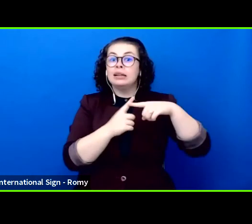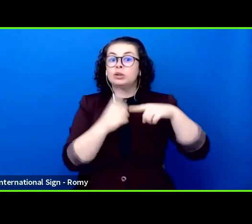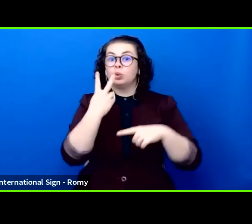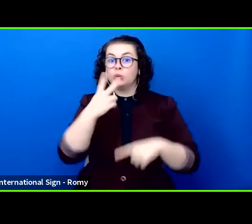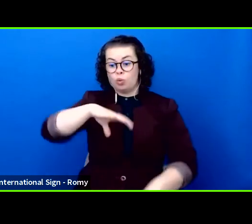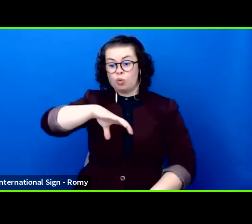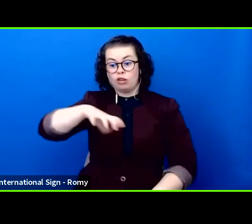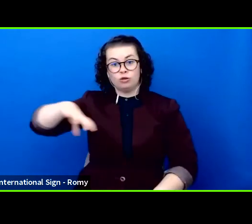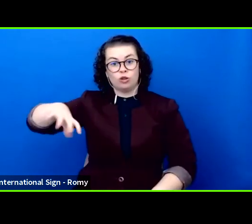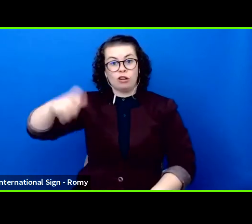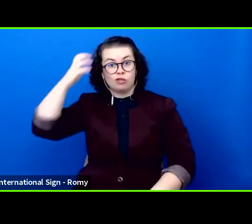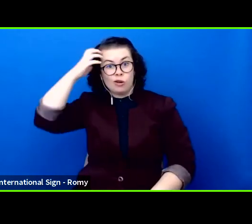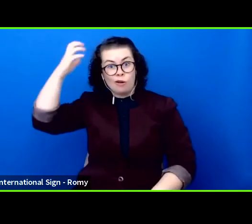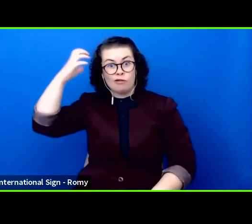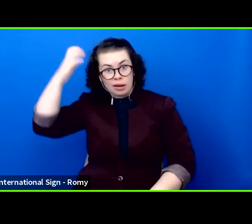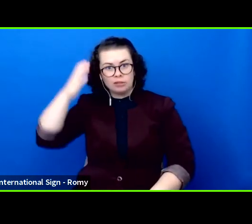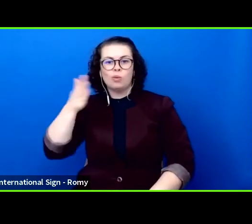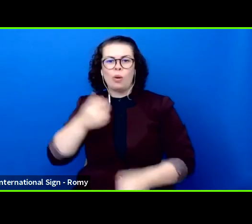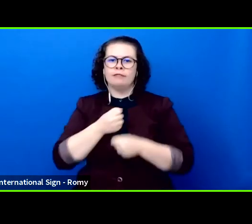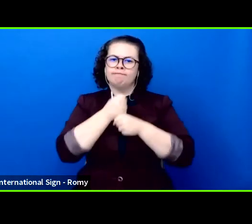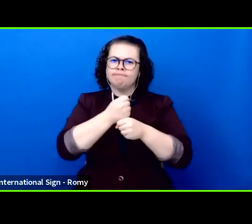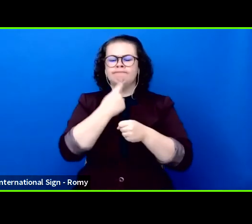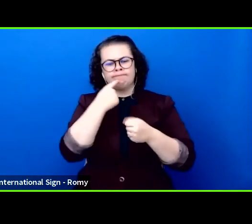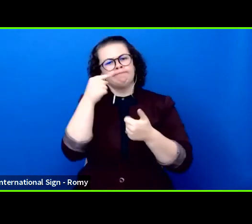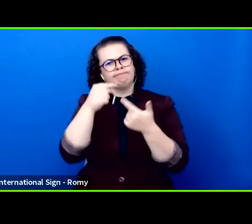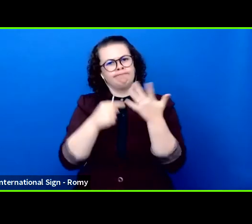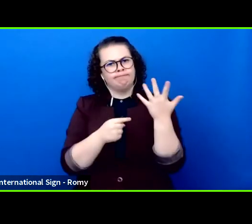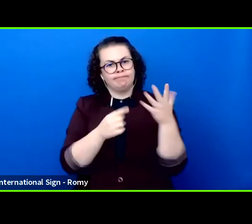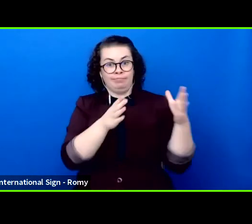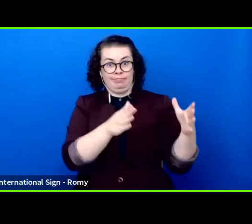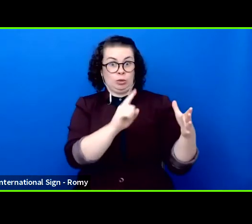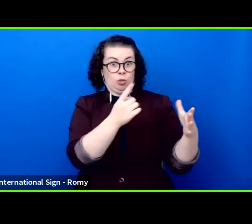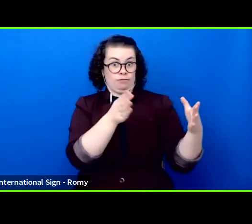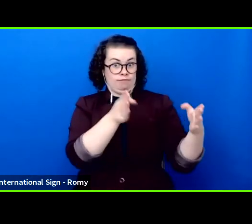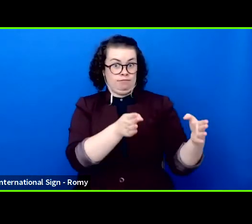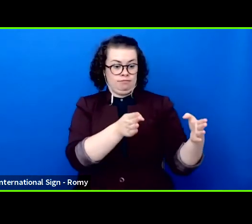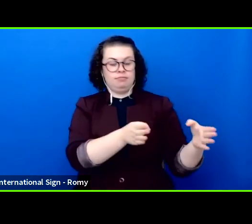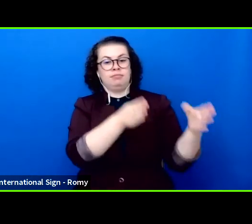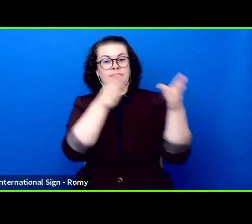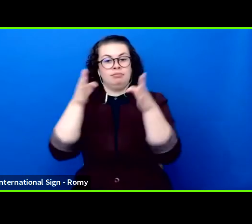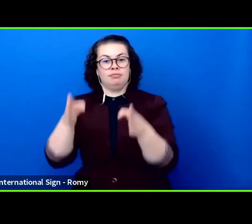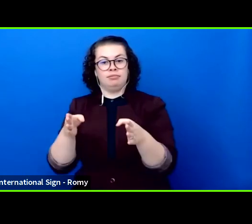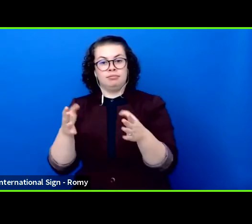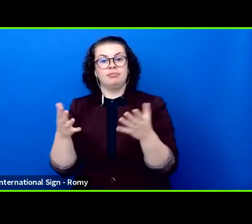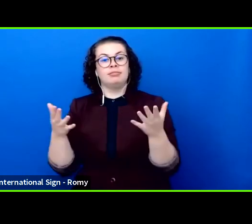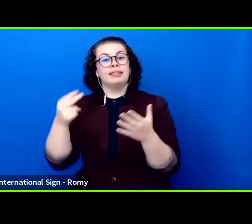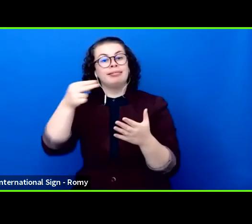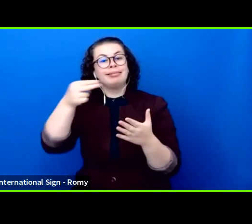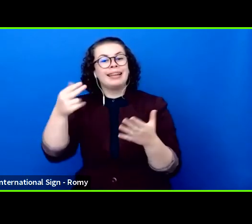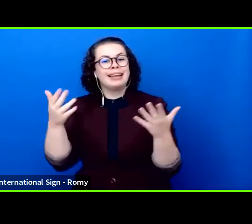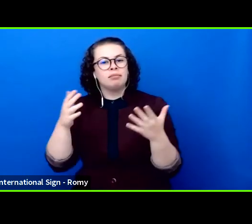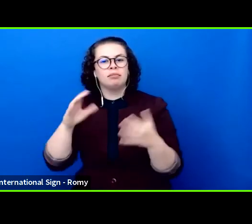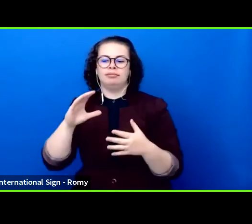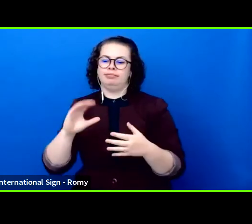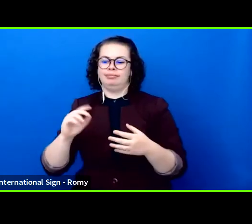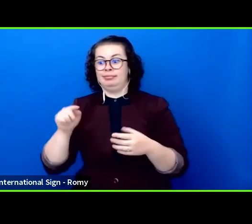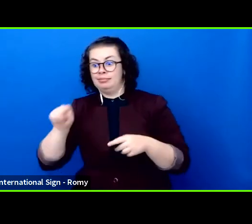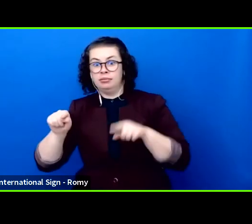This is session one. Session two. They call it Co-Create Now.